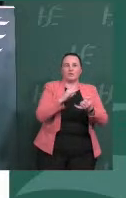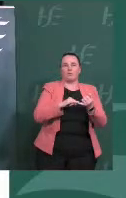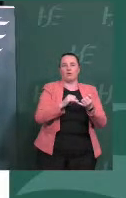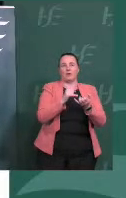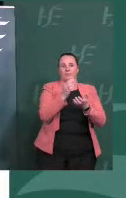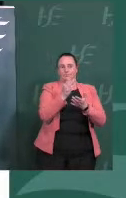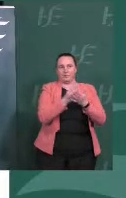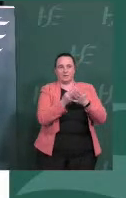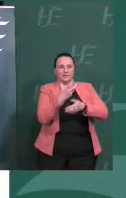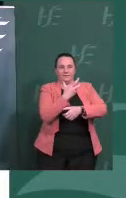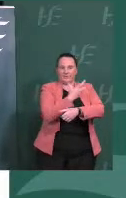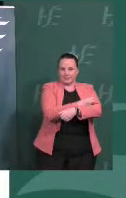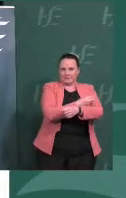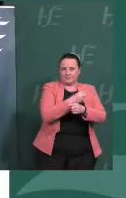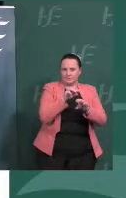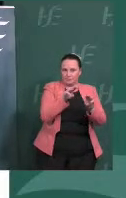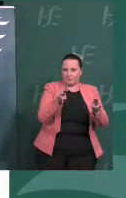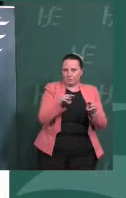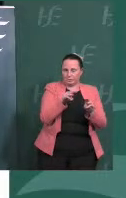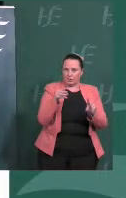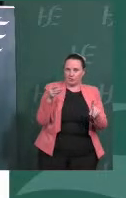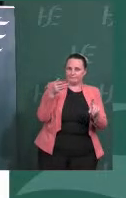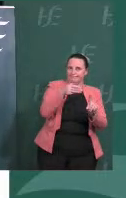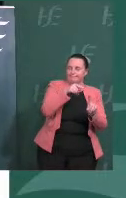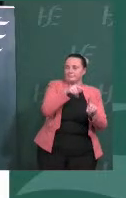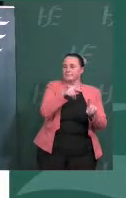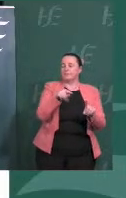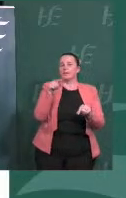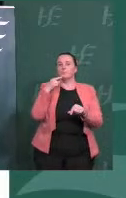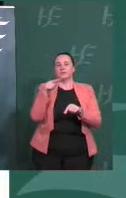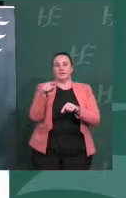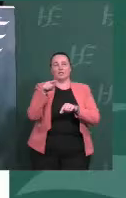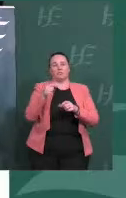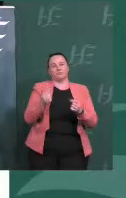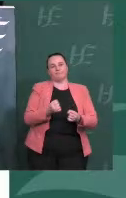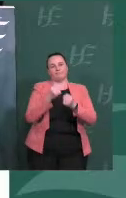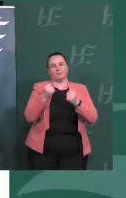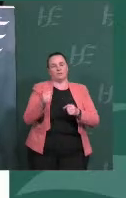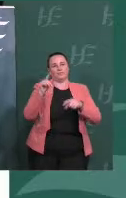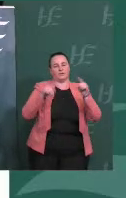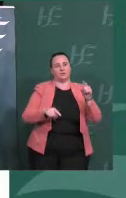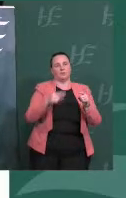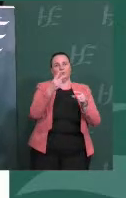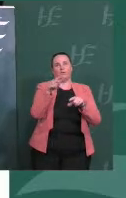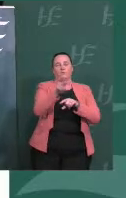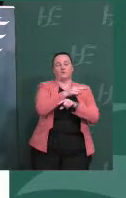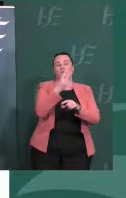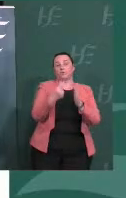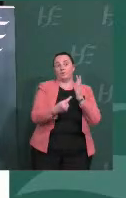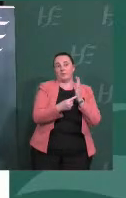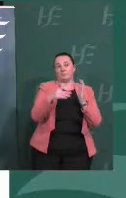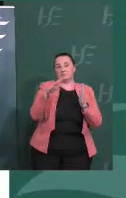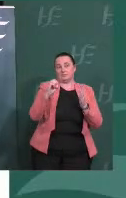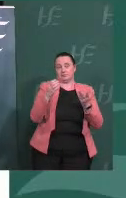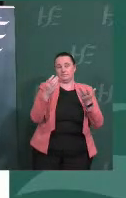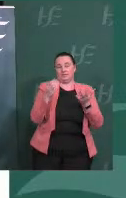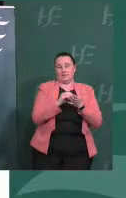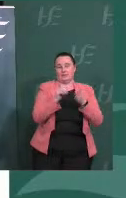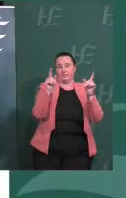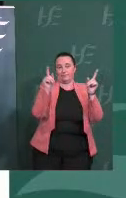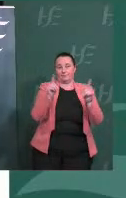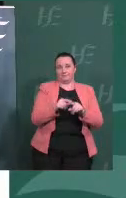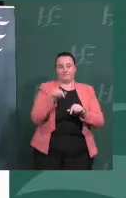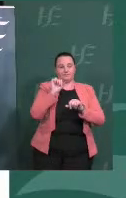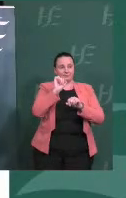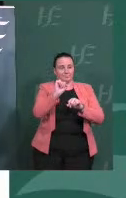people. The variant, it is now Delta is by far the dominant variant, well over 2,000 cases proven on full genomic sequencing,